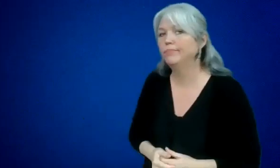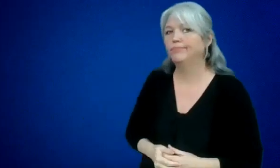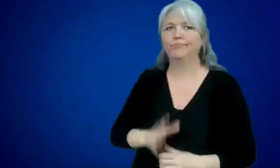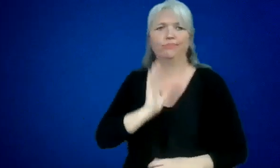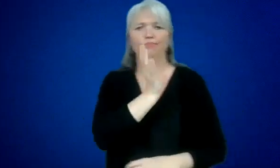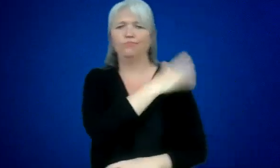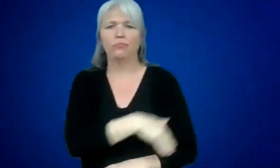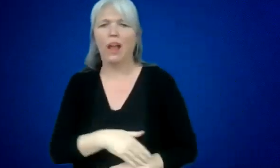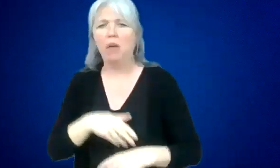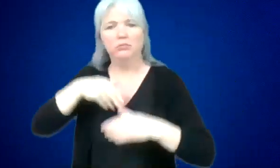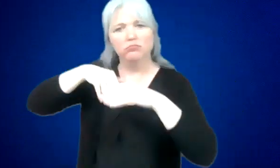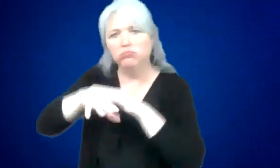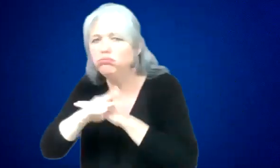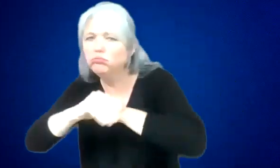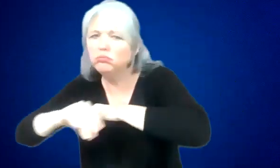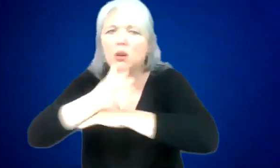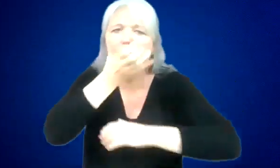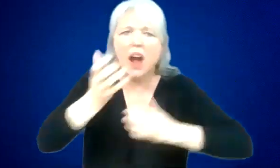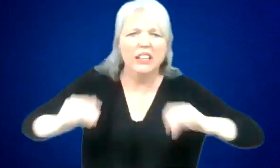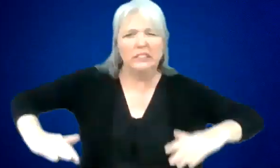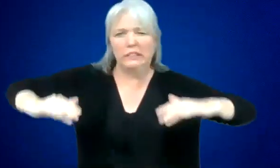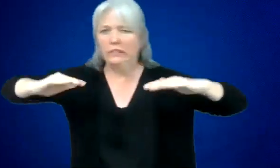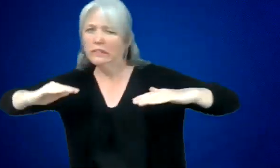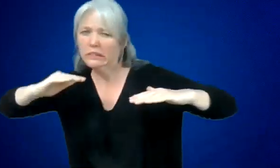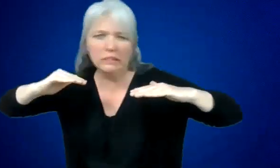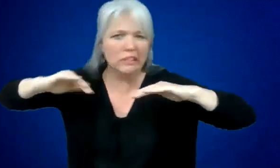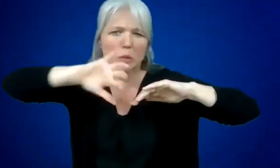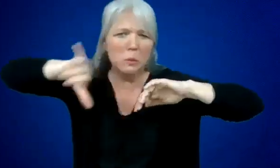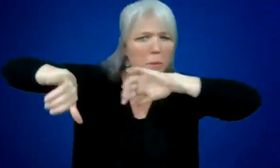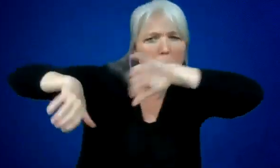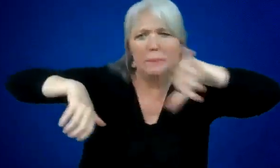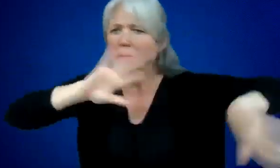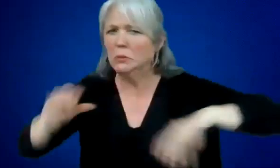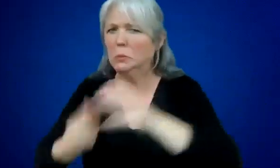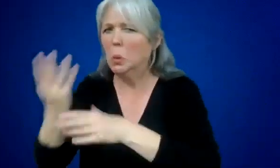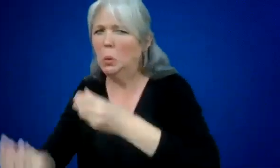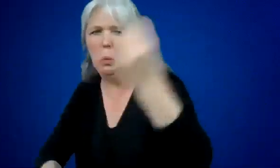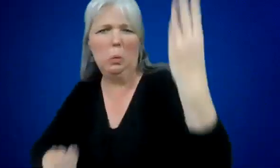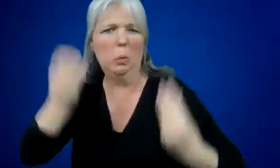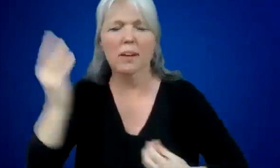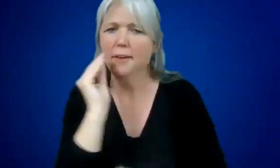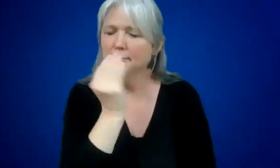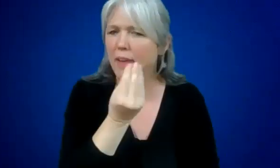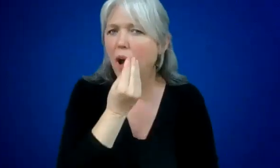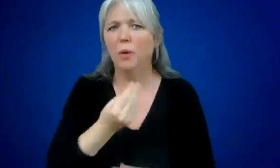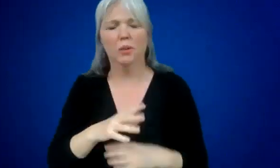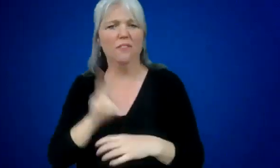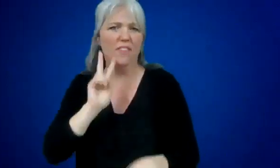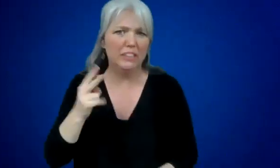deep in the jungle. There was every kind of thing growing everywhere. There were flowers and vegetables